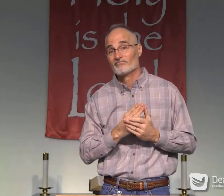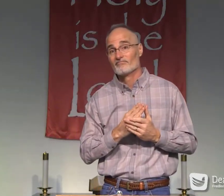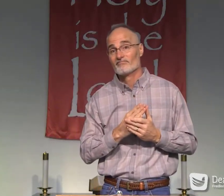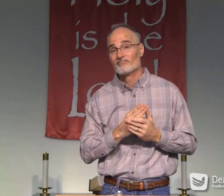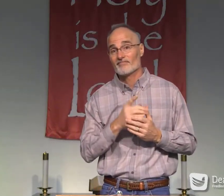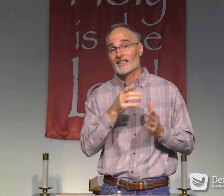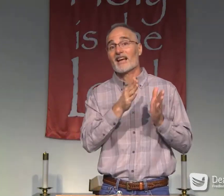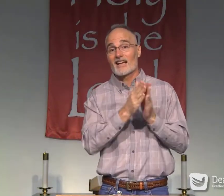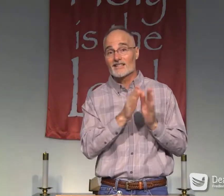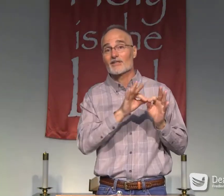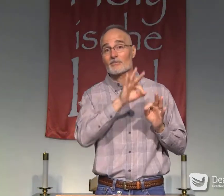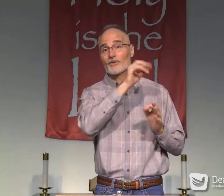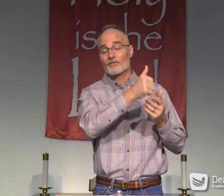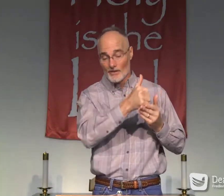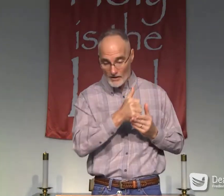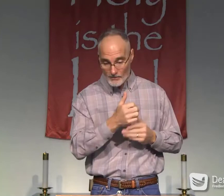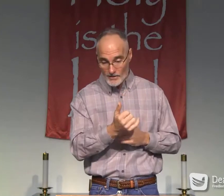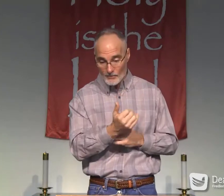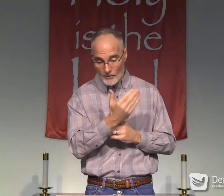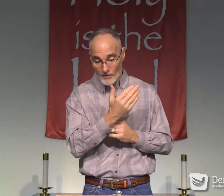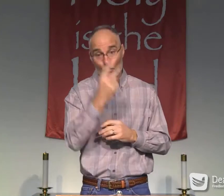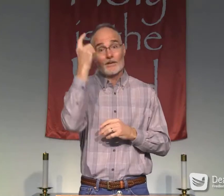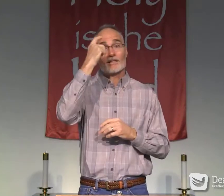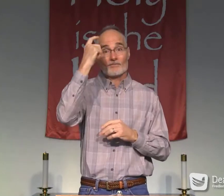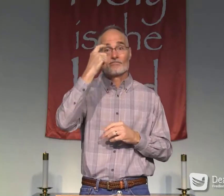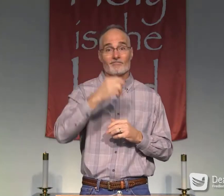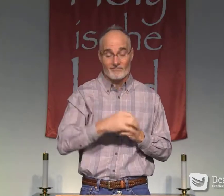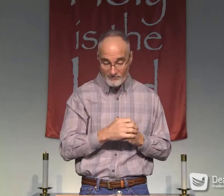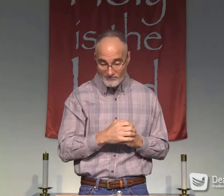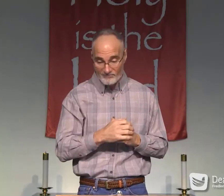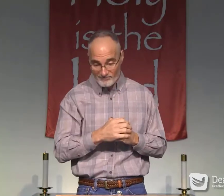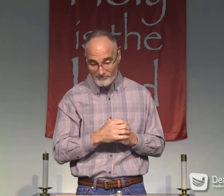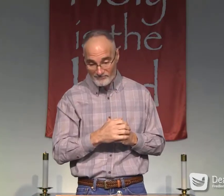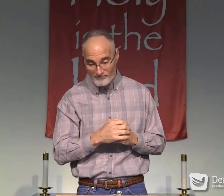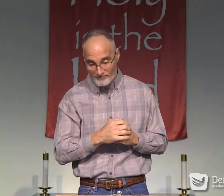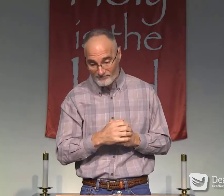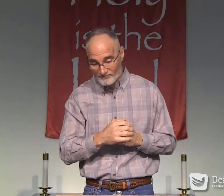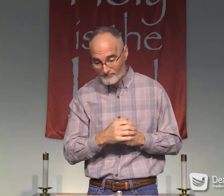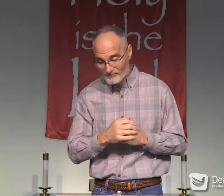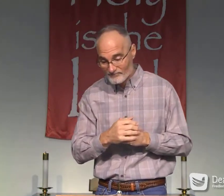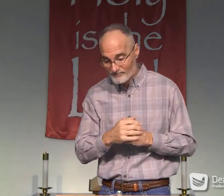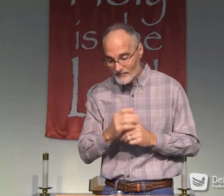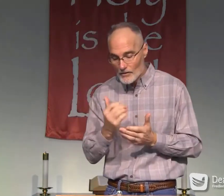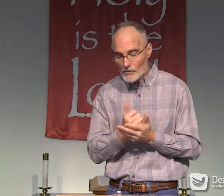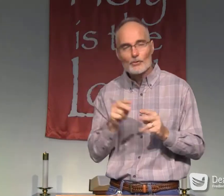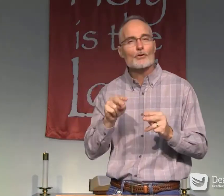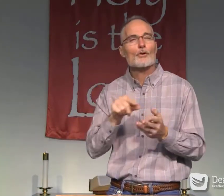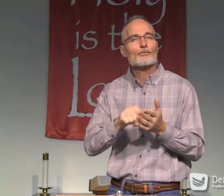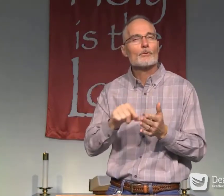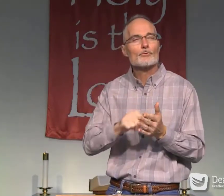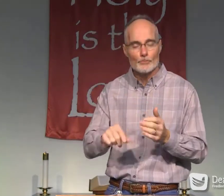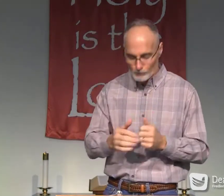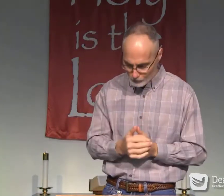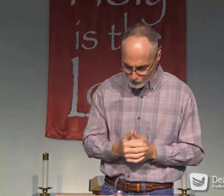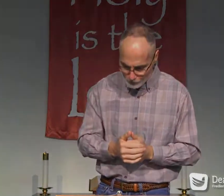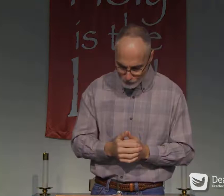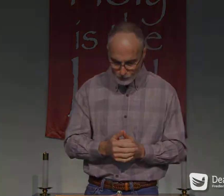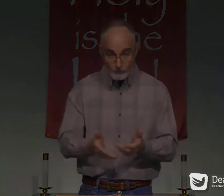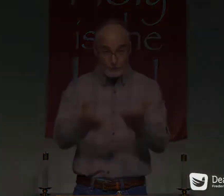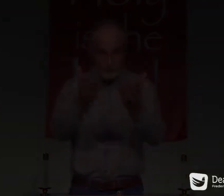And you need to ask the Father for humility and ask the Spirit for help and for wisdom. Let's look